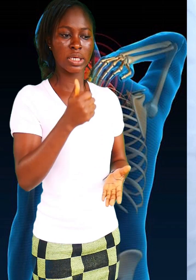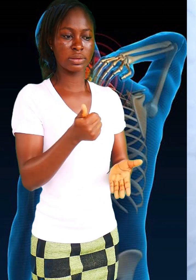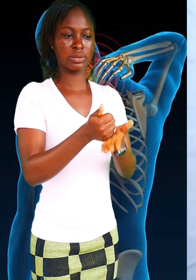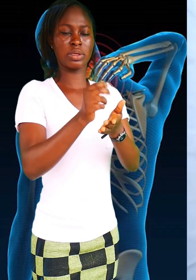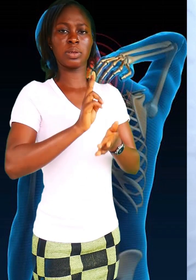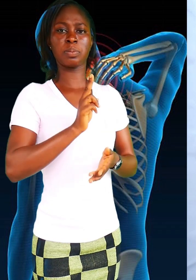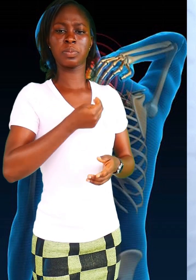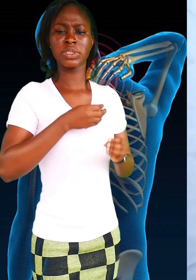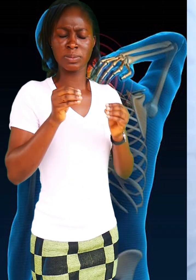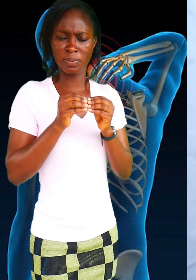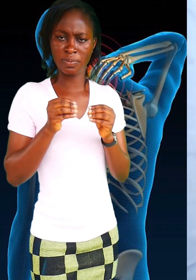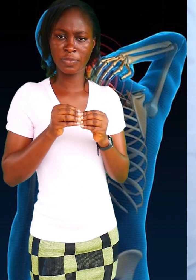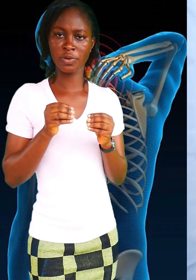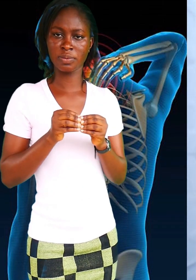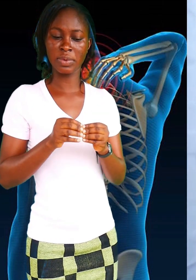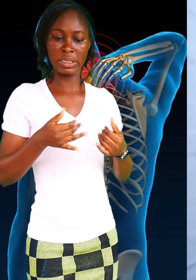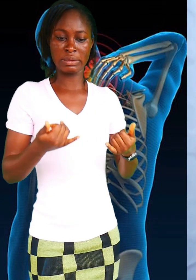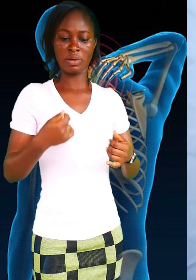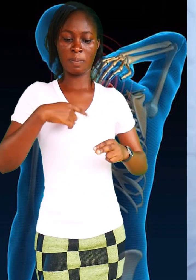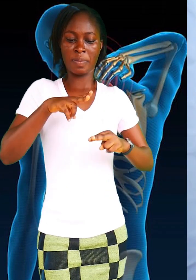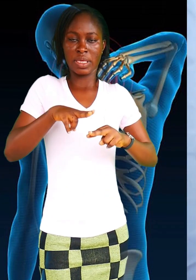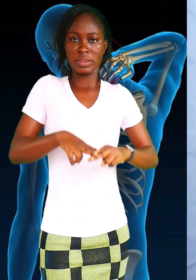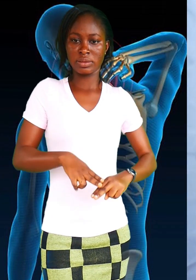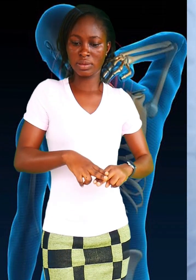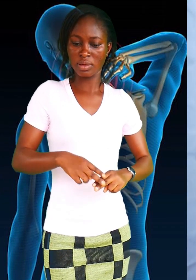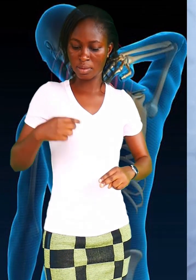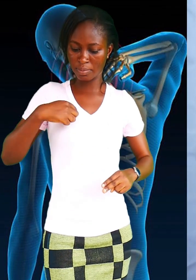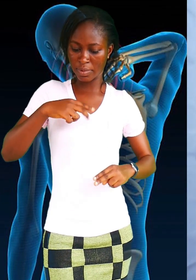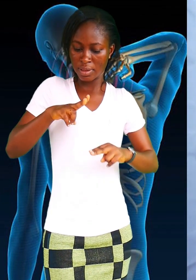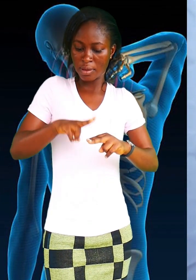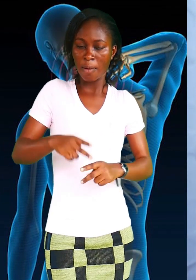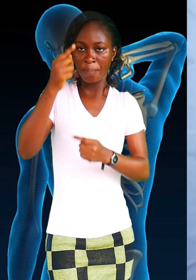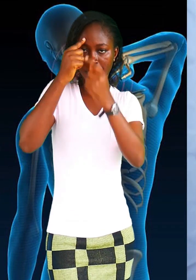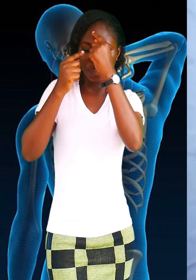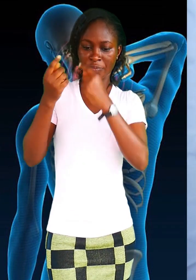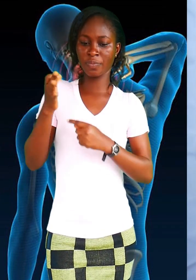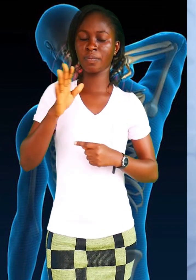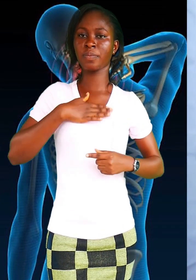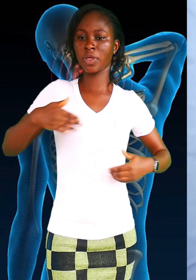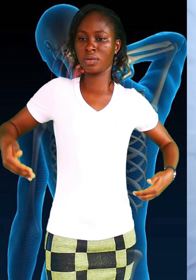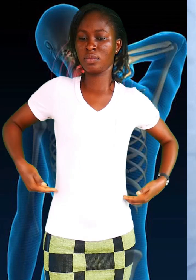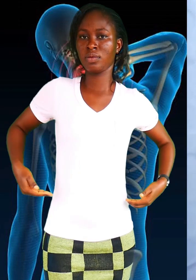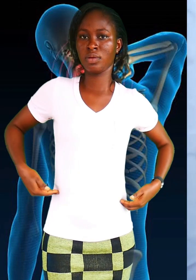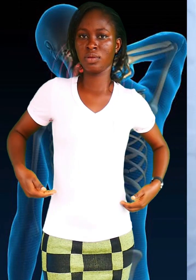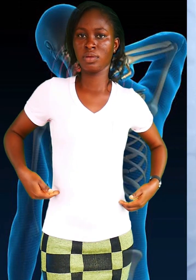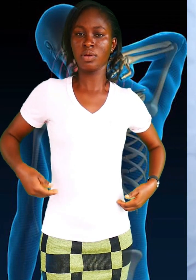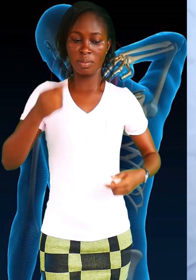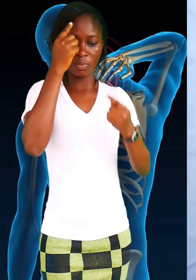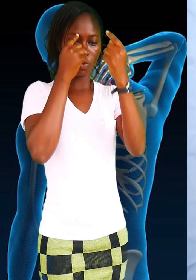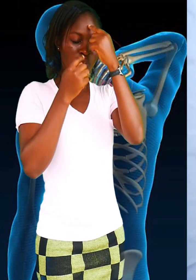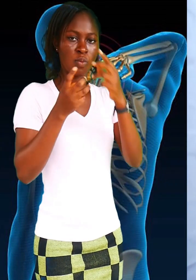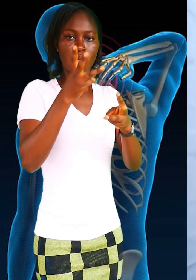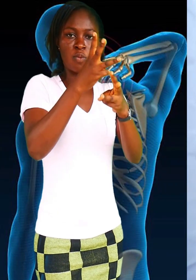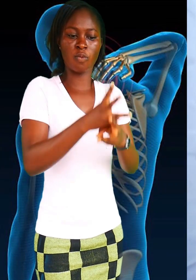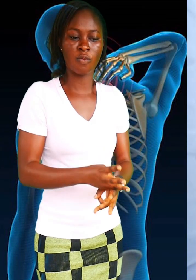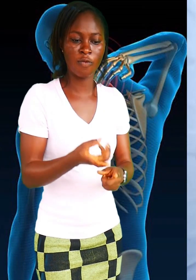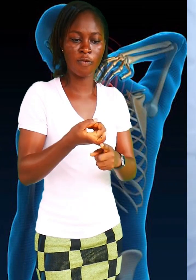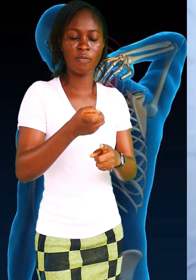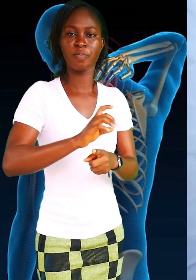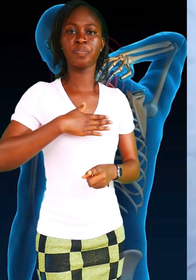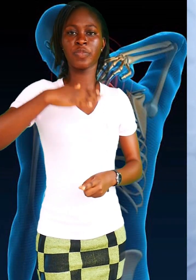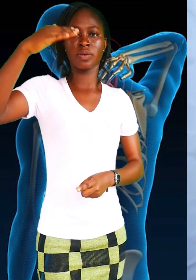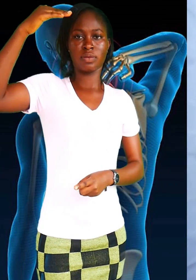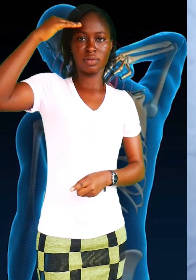Seven to us is here, you know. Mrs. Simon Cassay, ain't it na mitimitinase? If you say, wait a free miti, a court